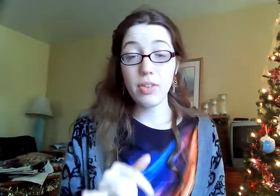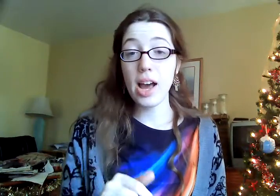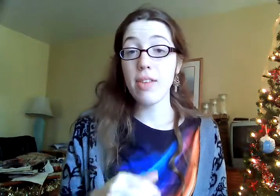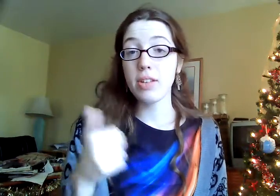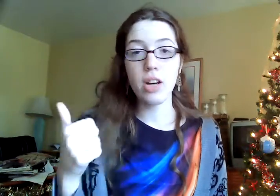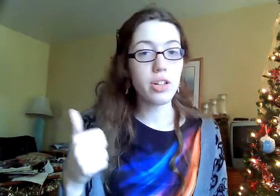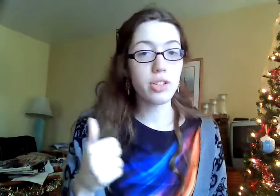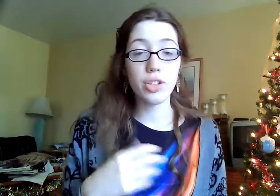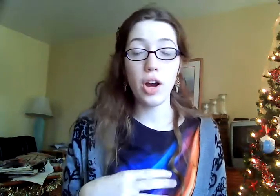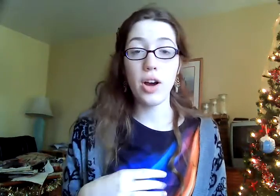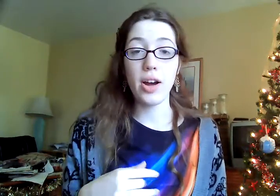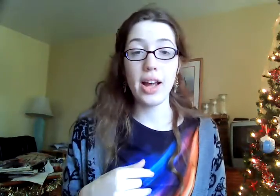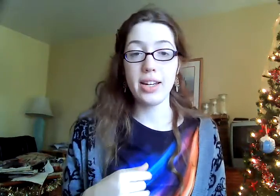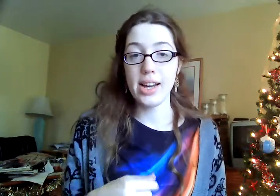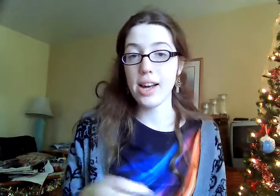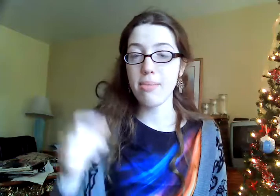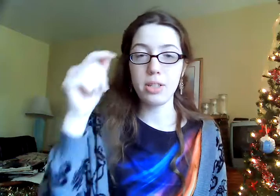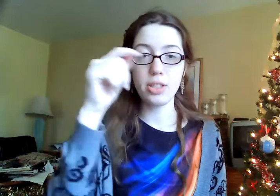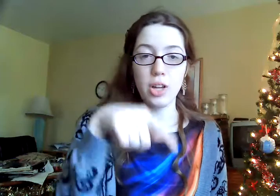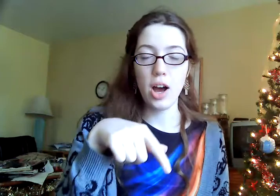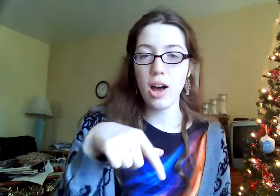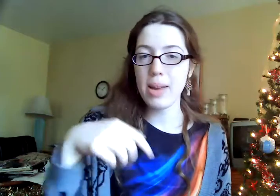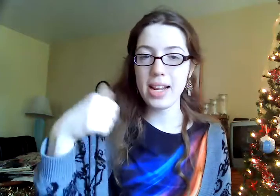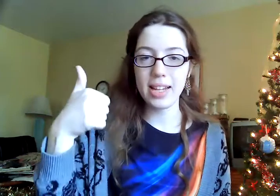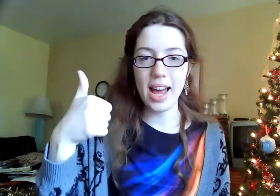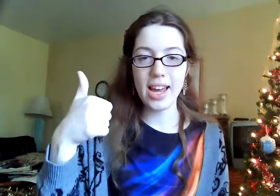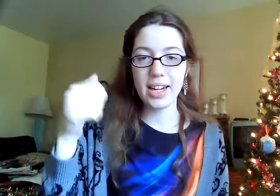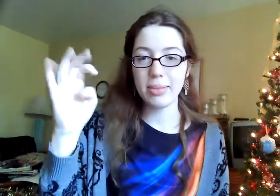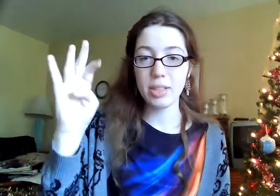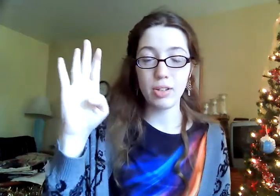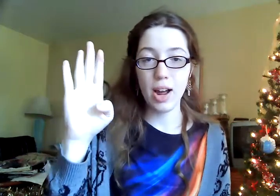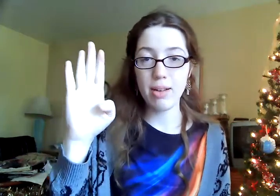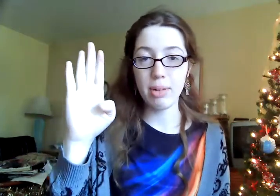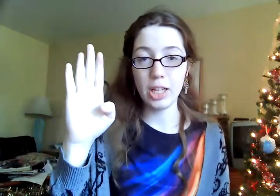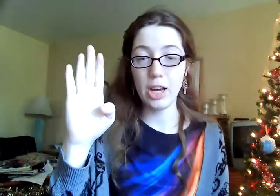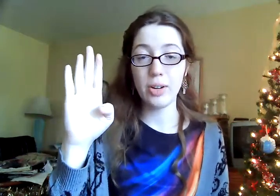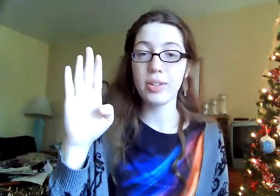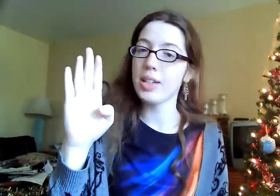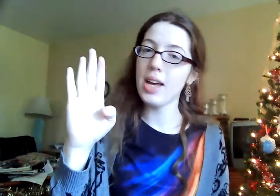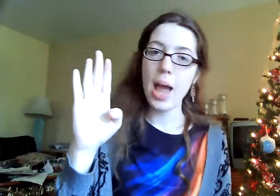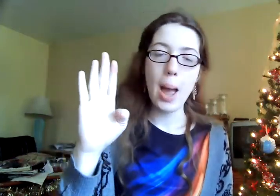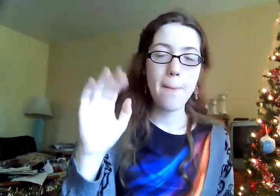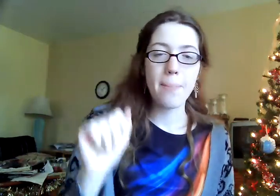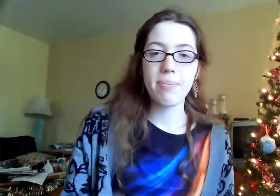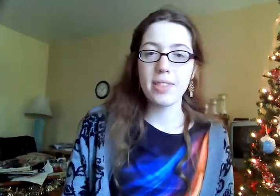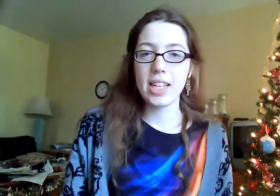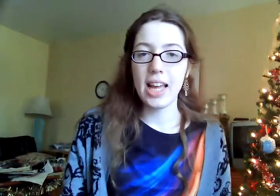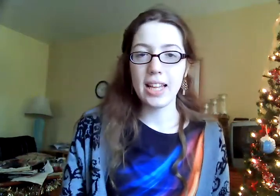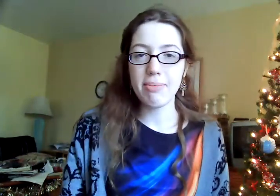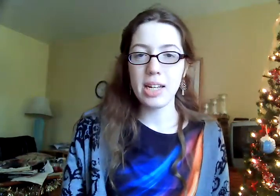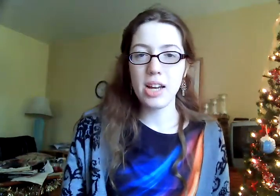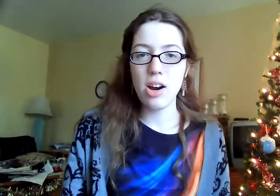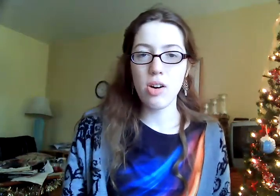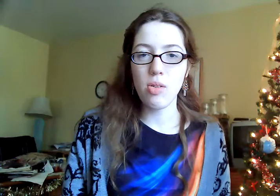have another song idea, please comment, like, subscribe below, and let me know,